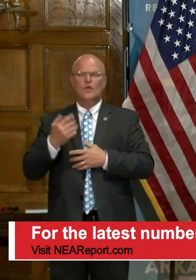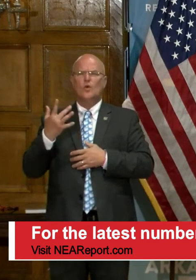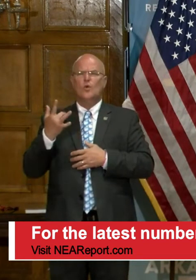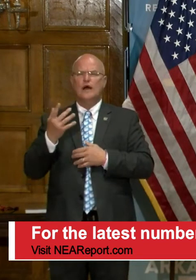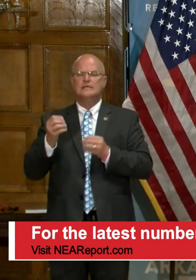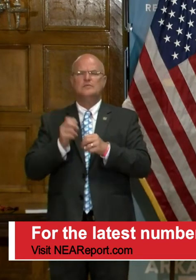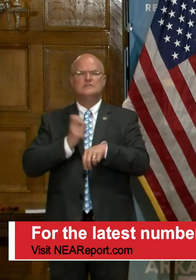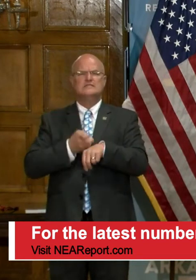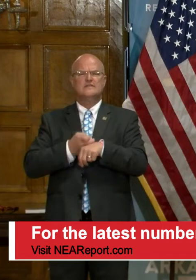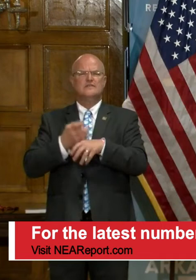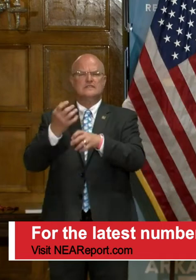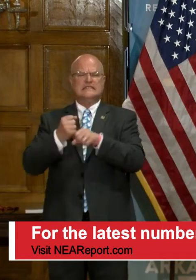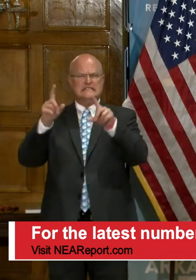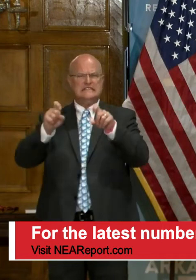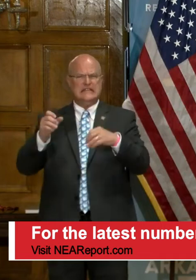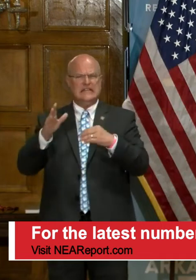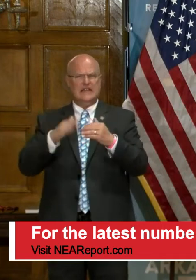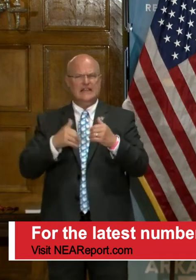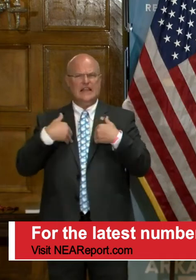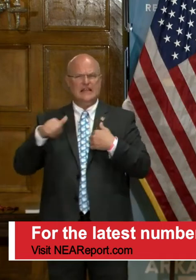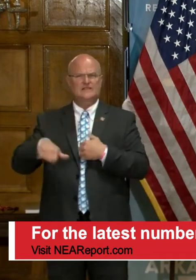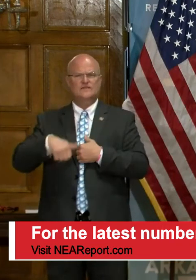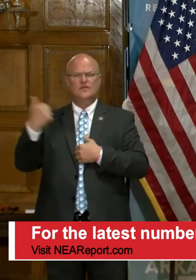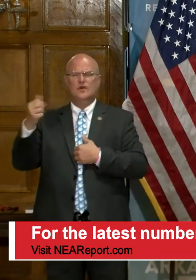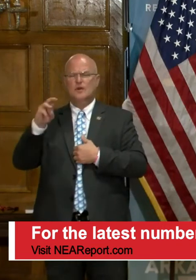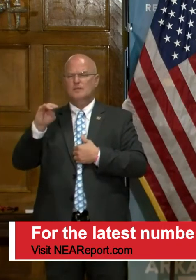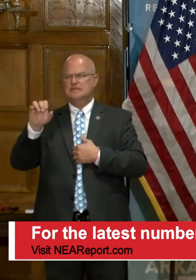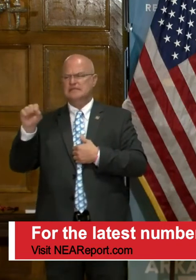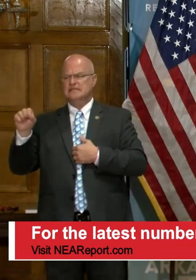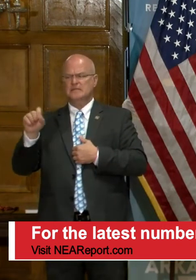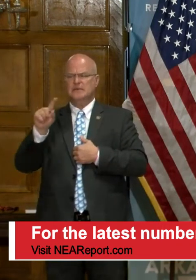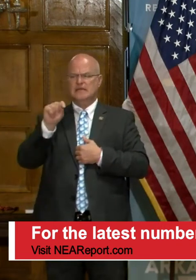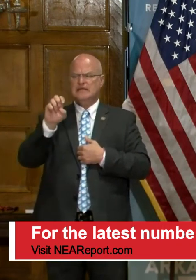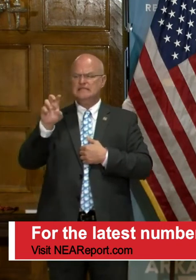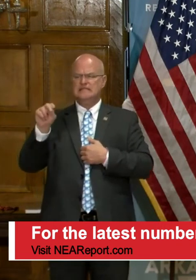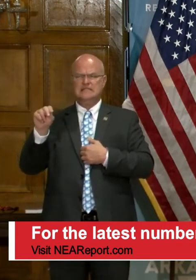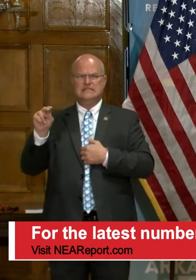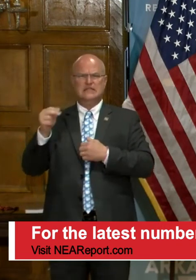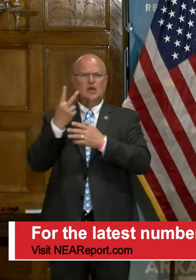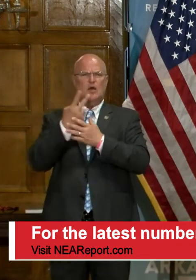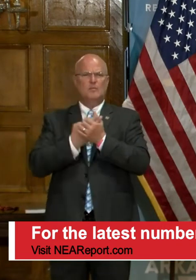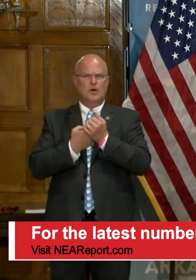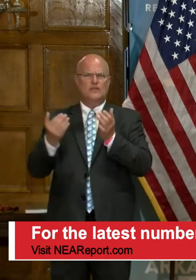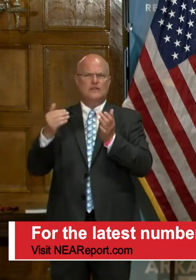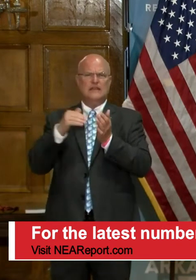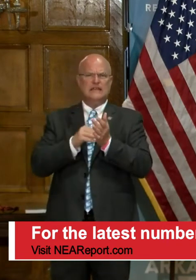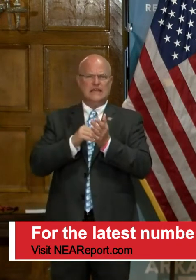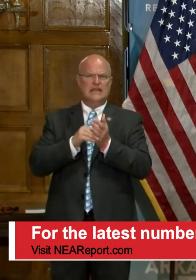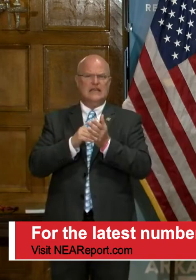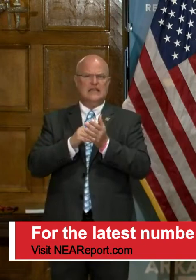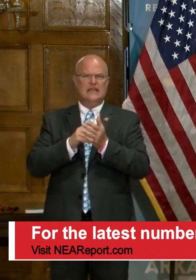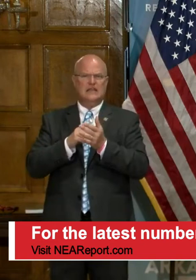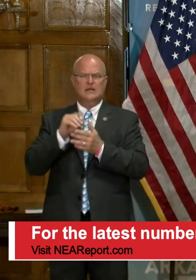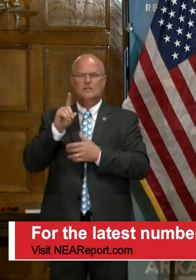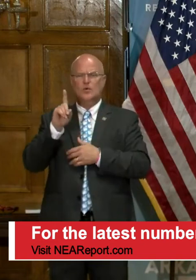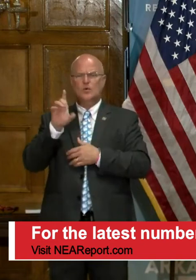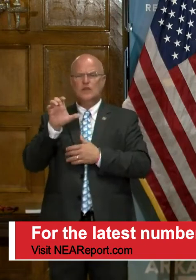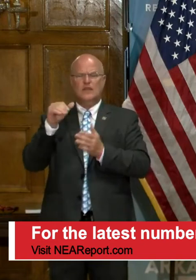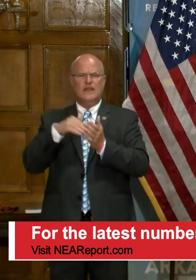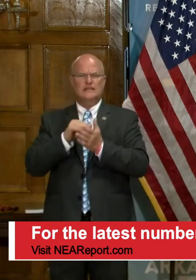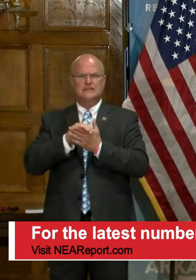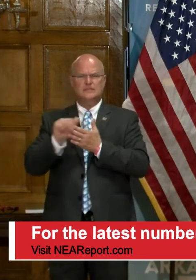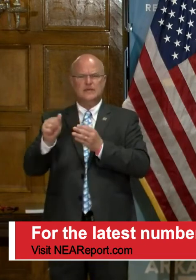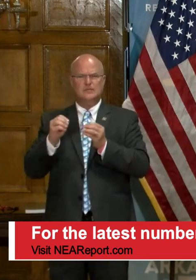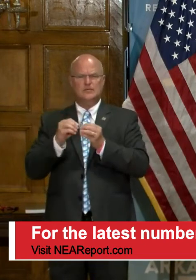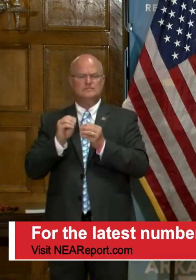for Arkansas to get testing than it has been for Mississippi and Tennessee, which are both, again, per 100,000 people, far beyond